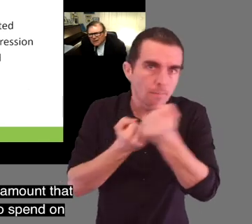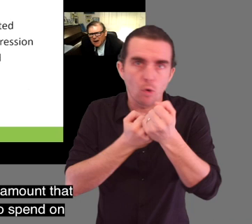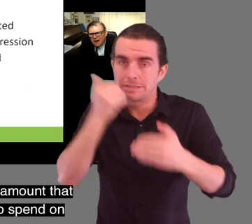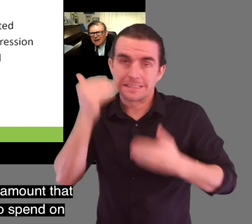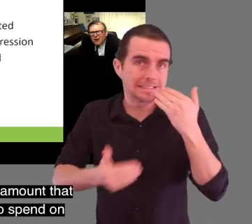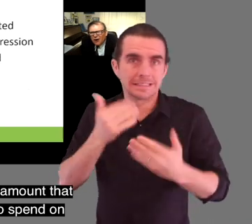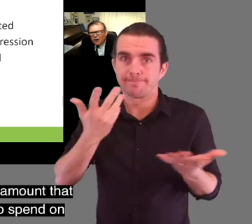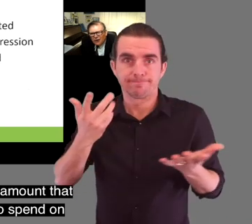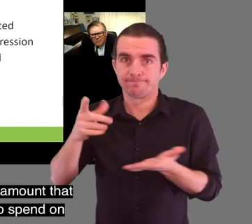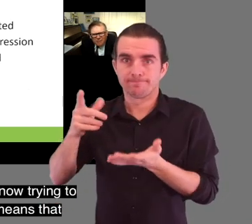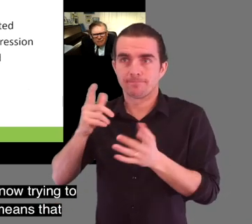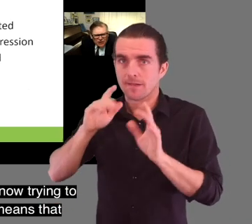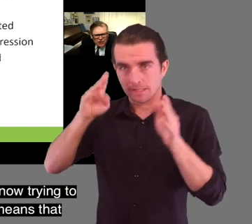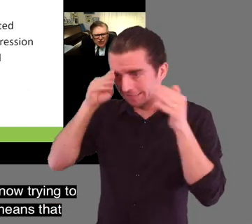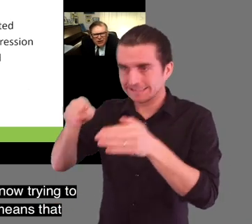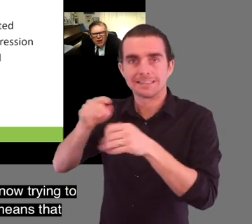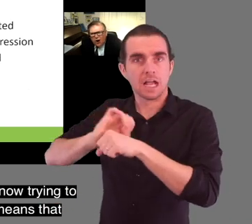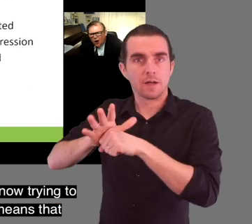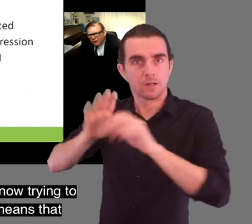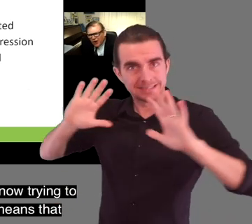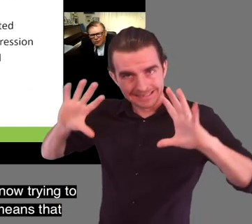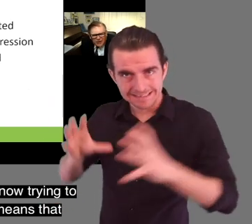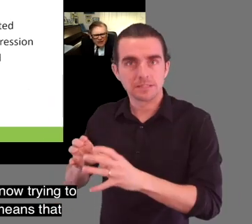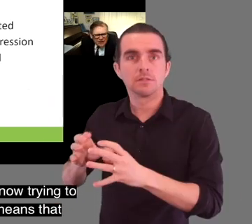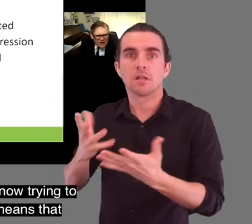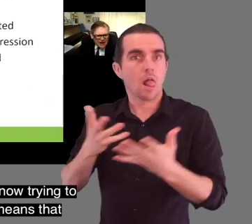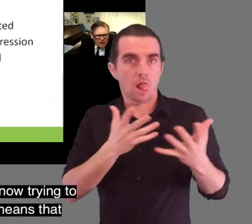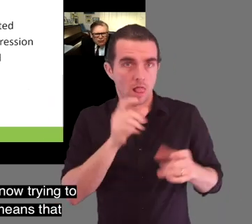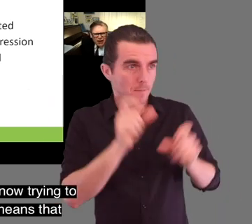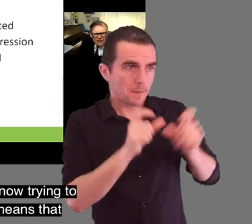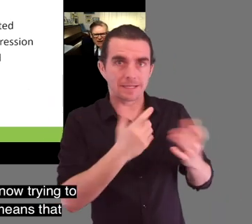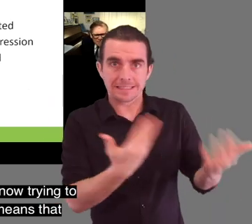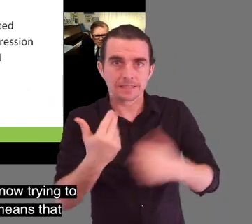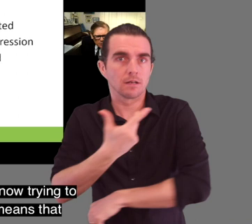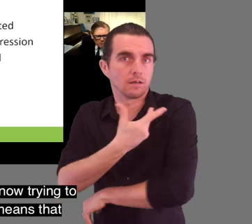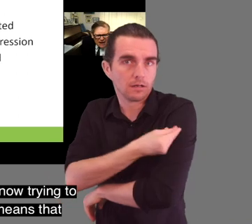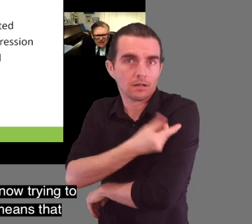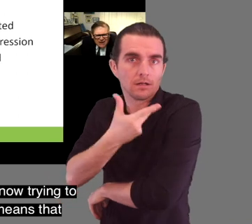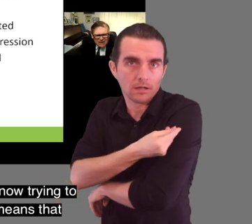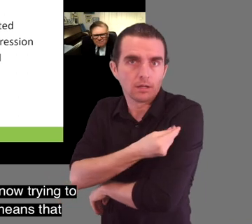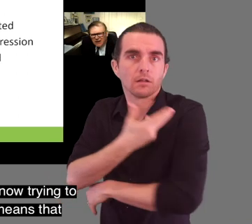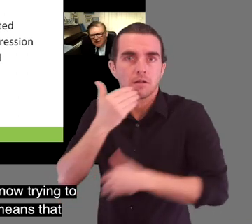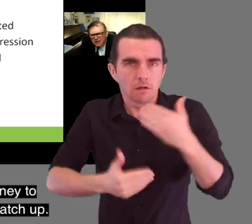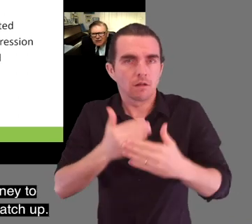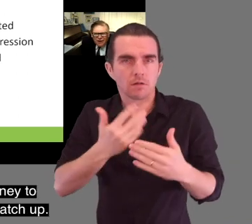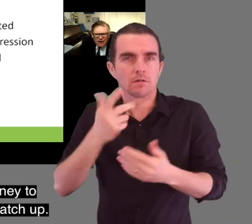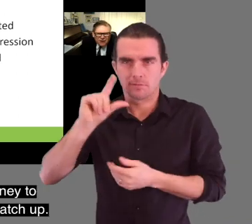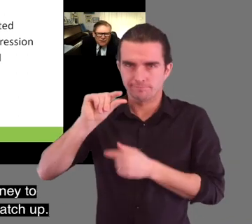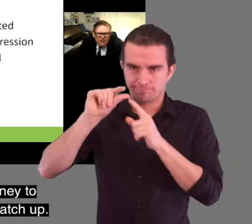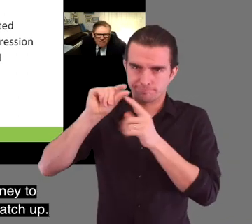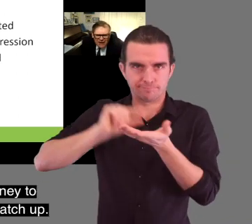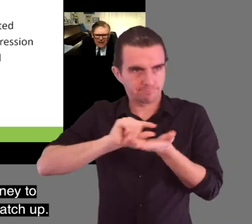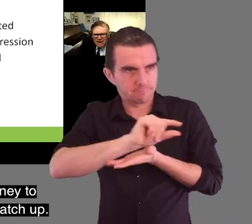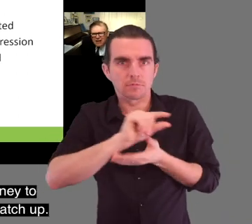had to spend on prevention of COVID and now trying to get people vaccinated means that there's very